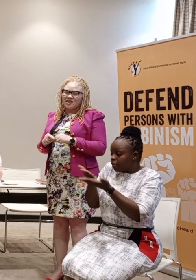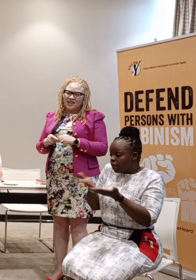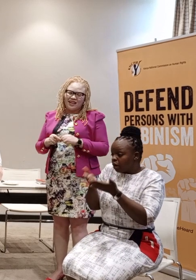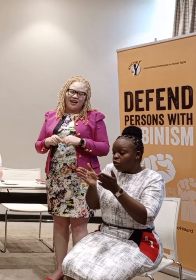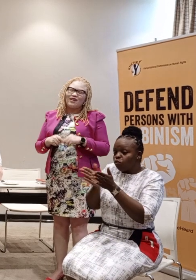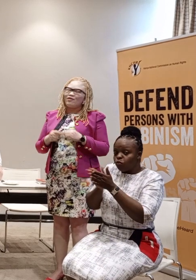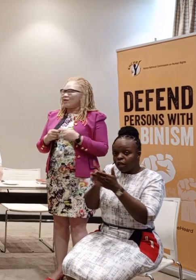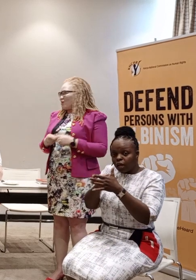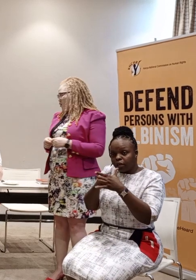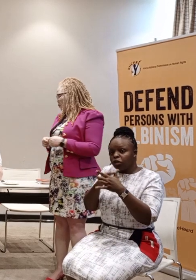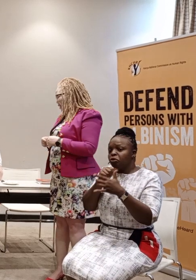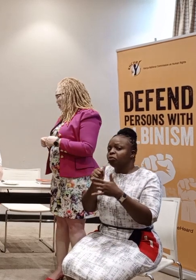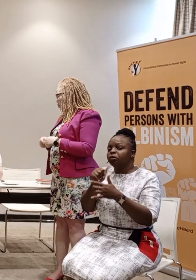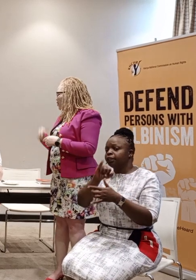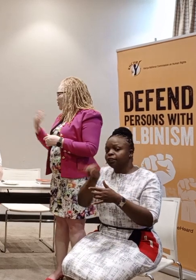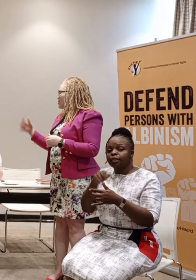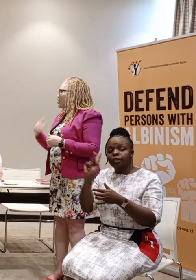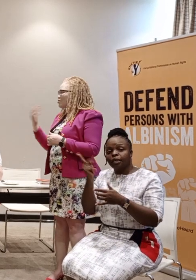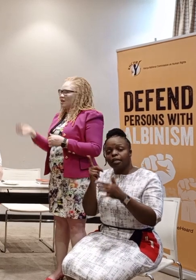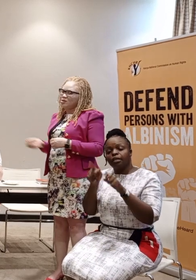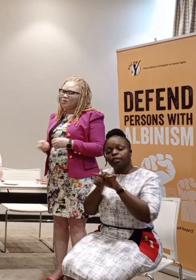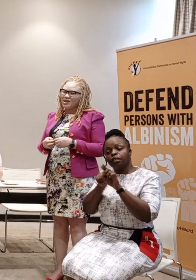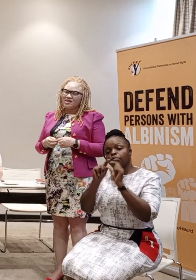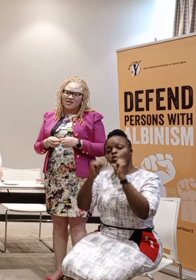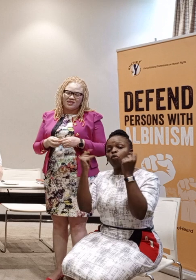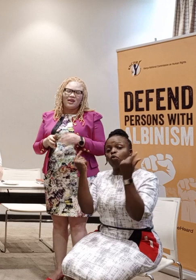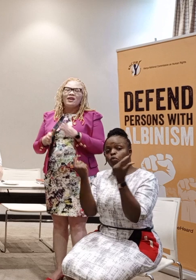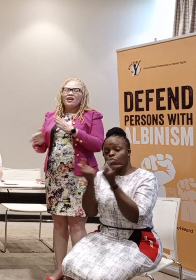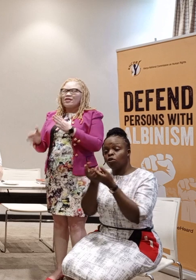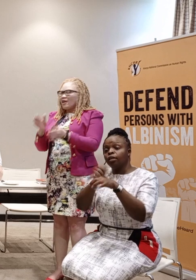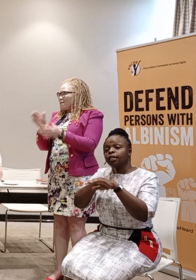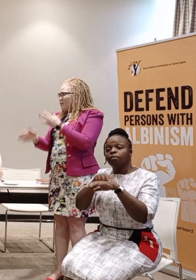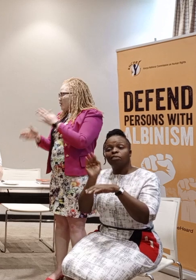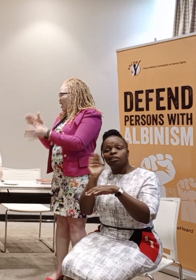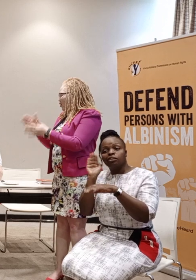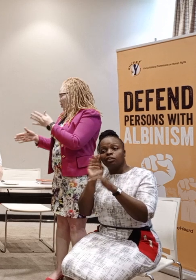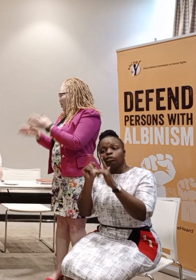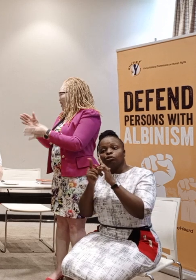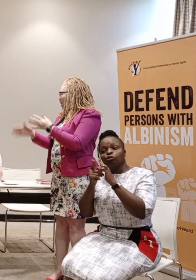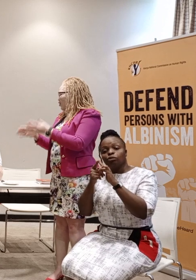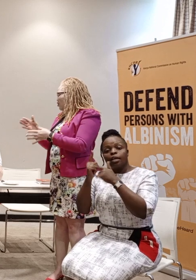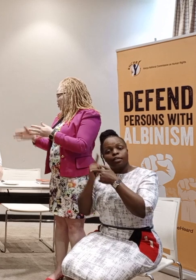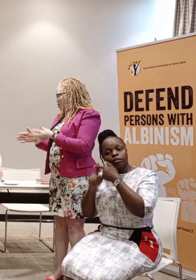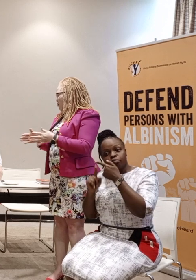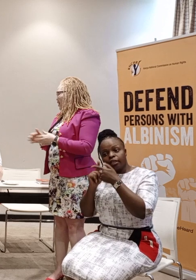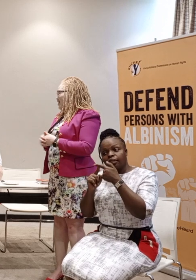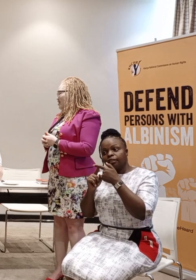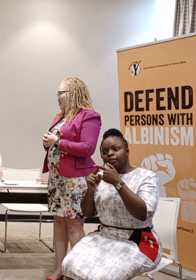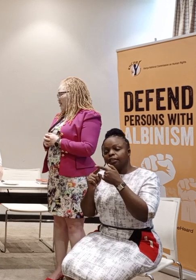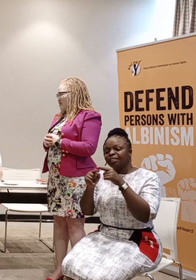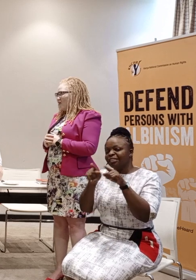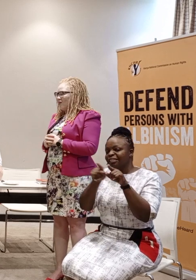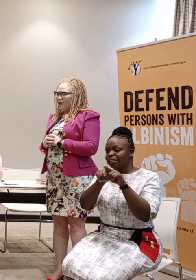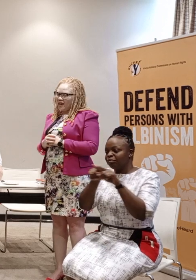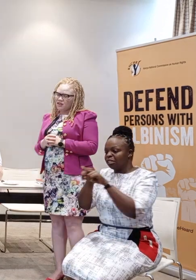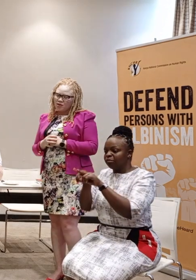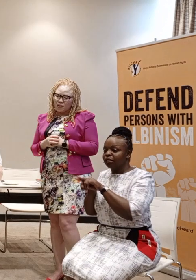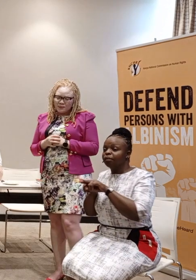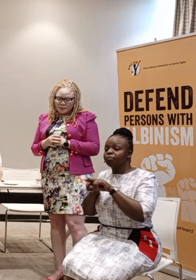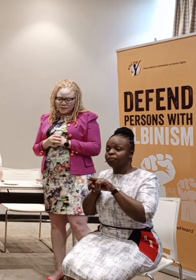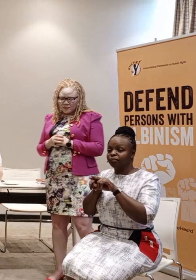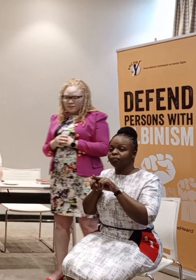just in Kenya, even globally. When you listen to the experiences, they border on like a lot of similarities and all